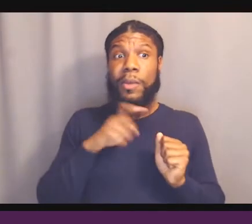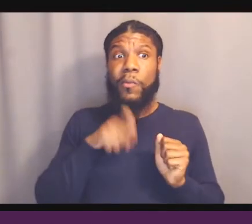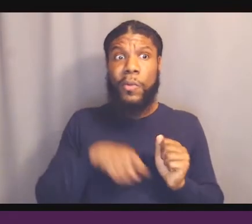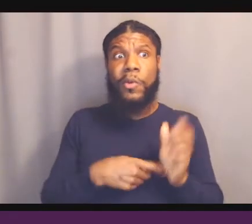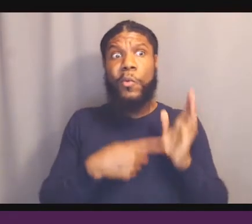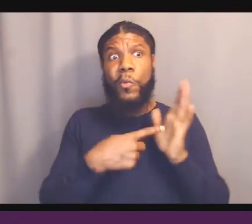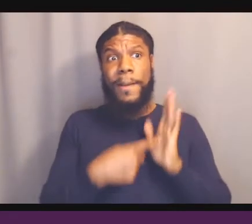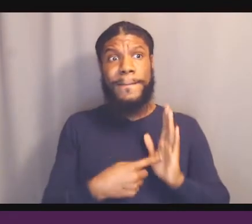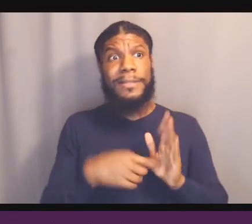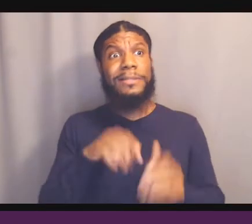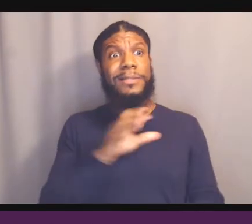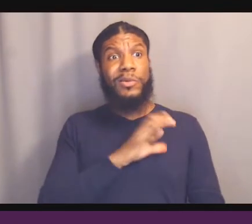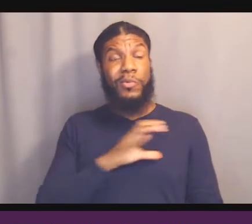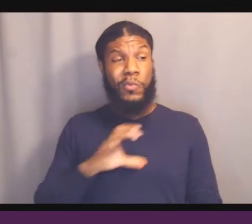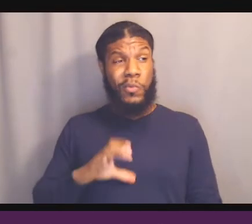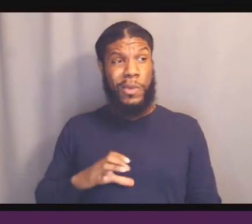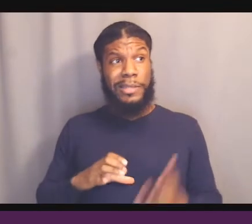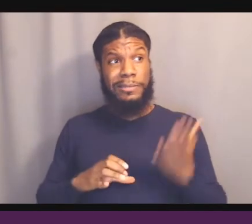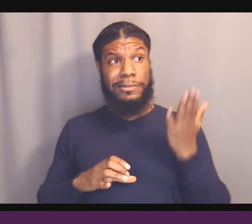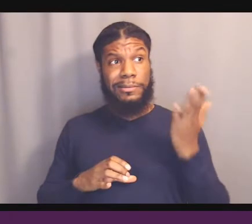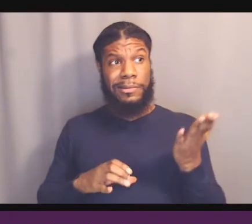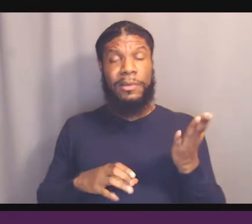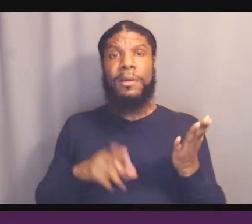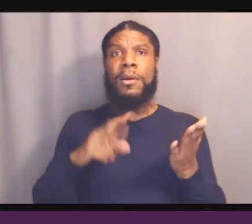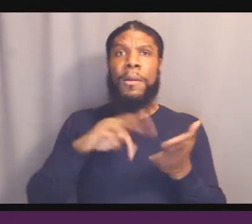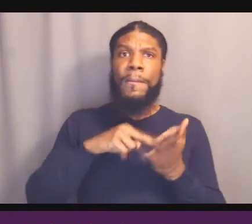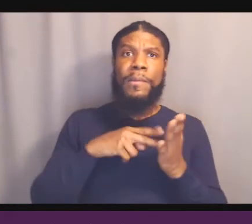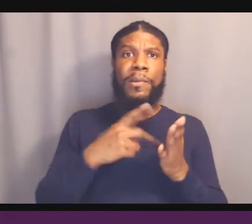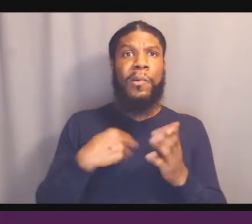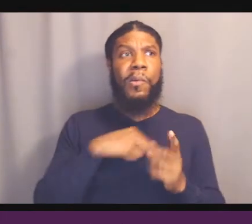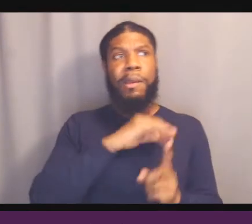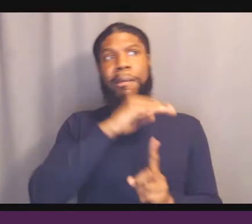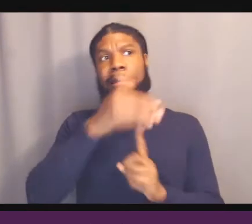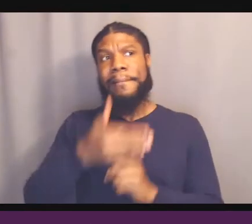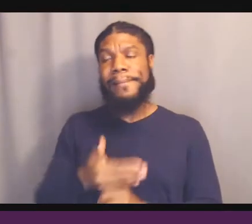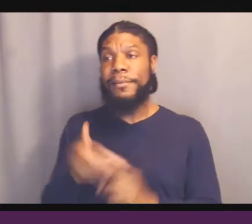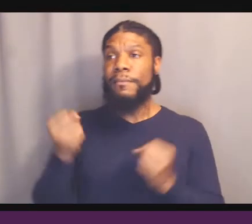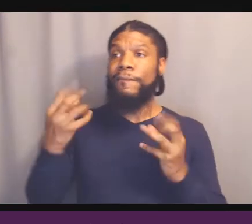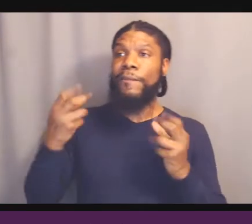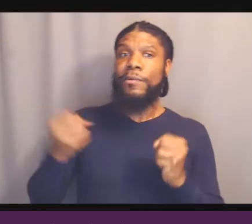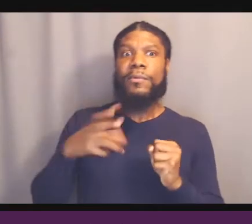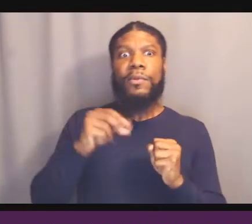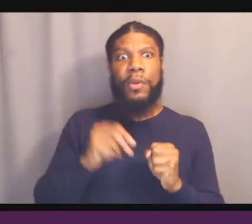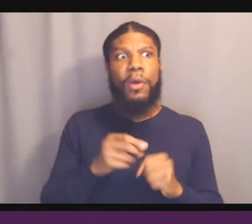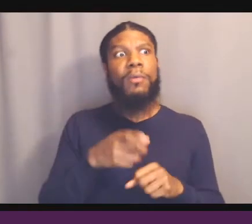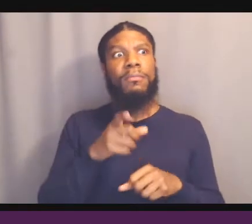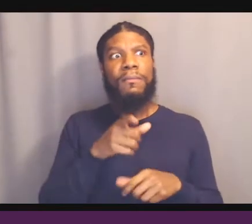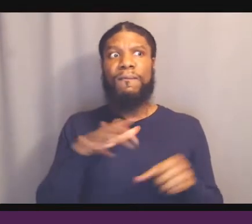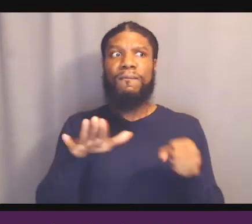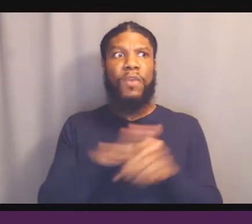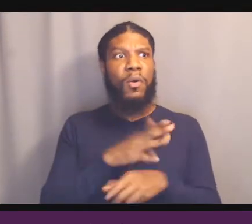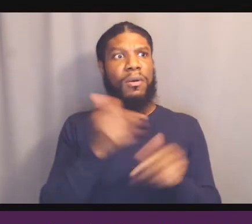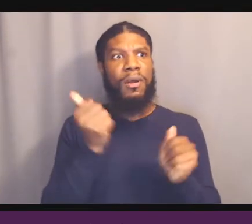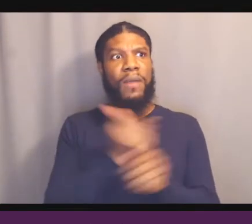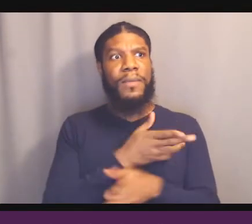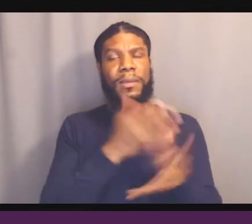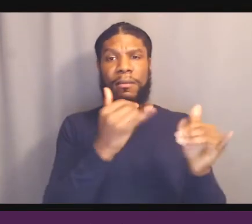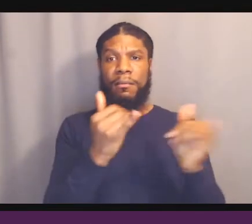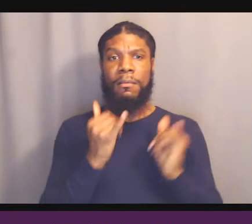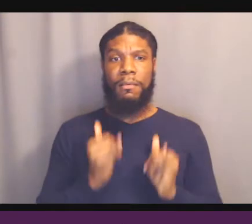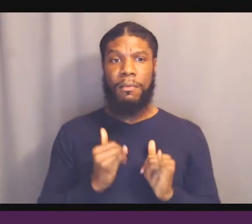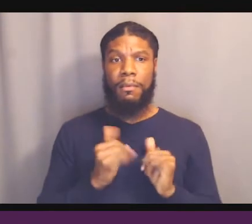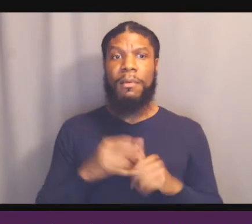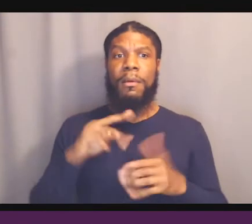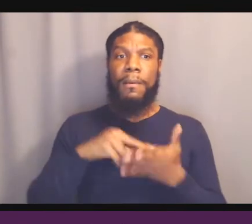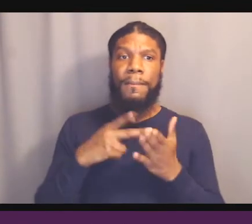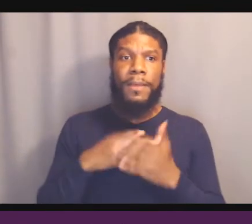can't just be the voice of Christ. We must also be the feet of Christ, which causes us to be the hands of Christ as